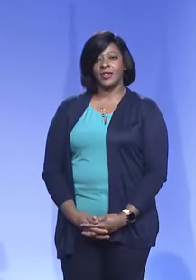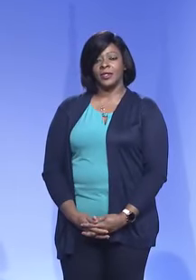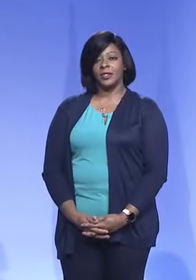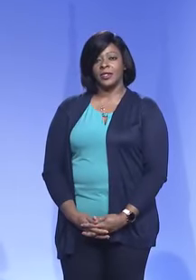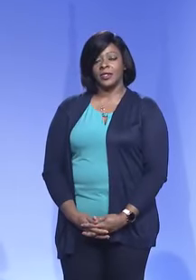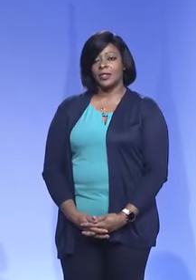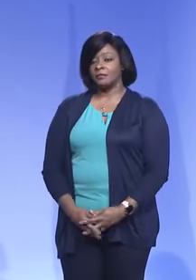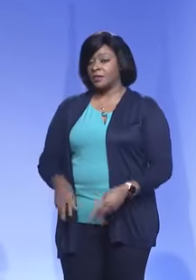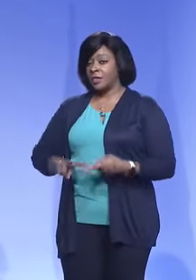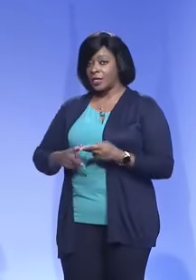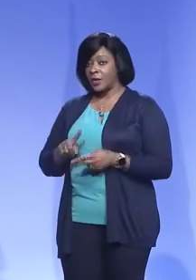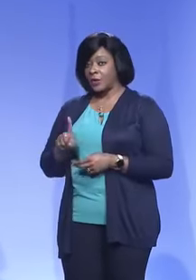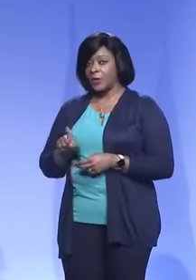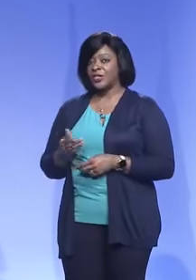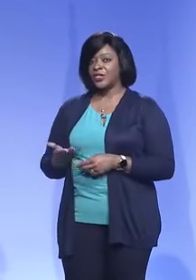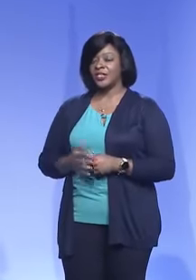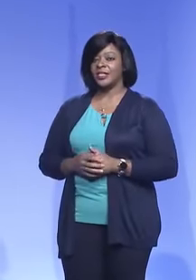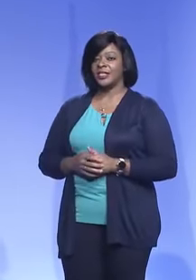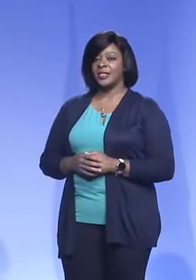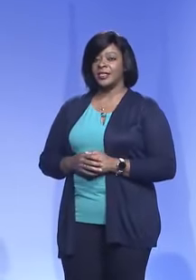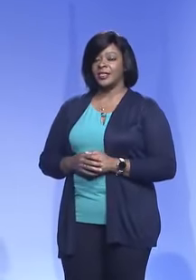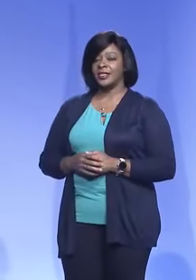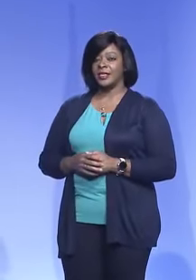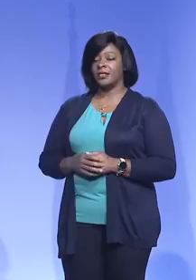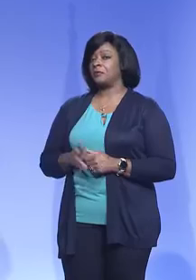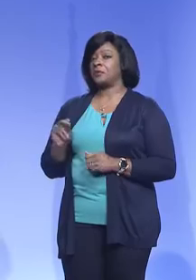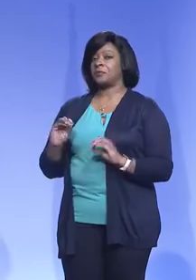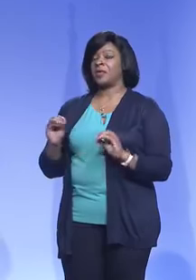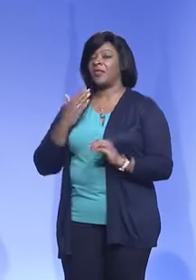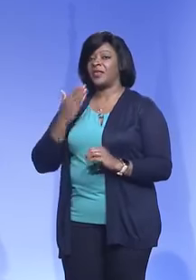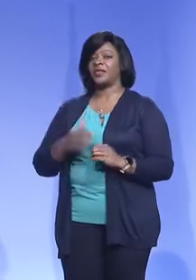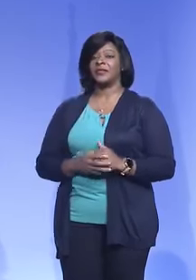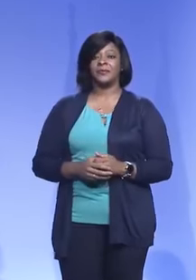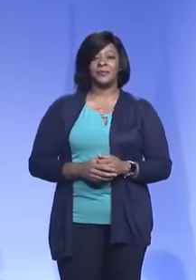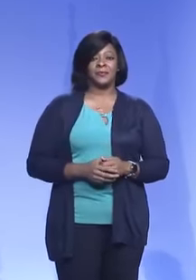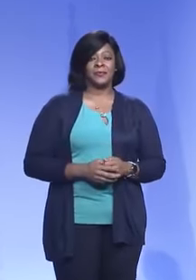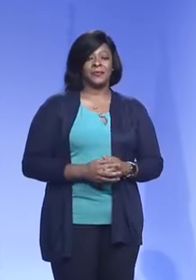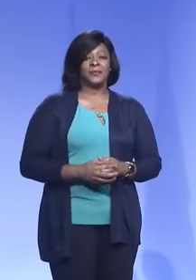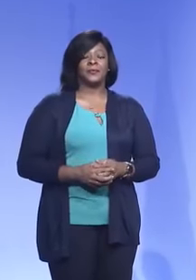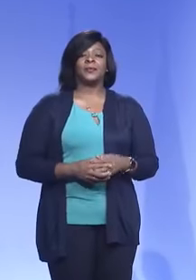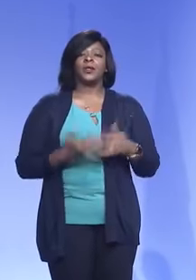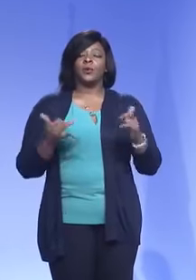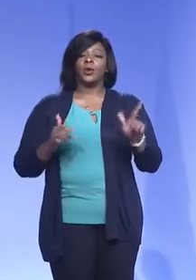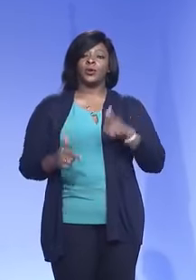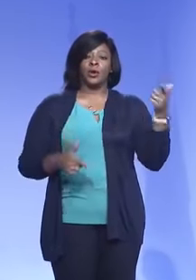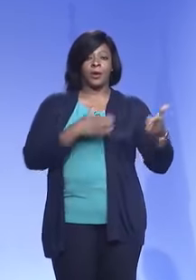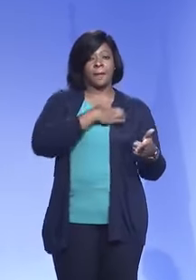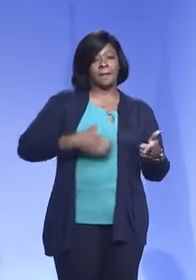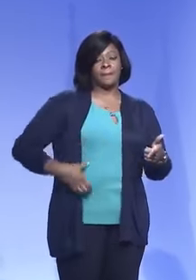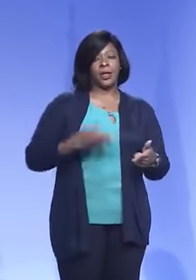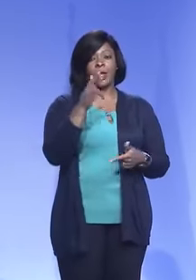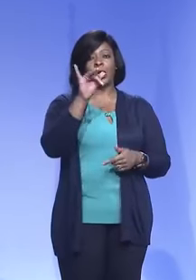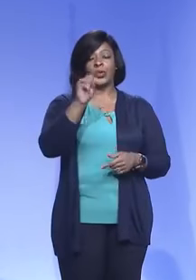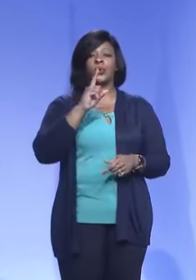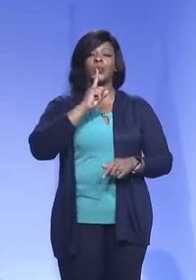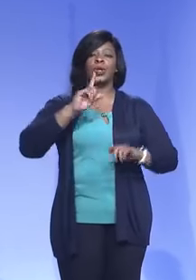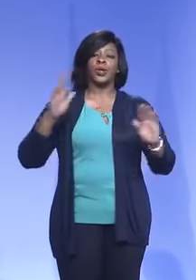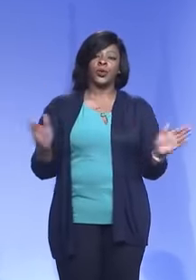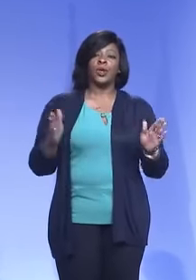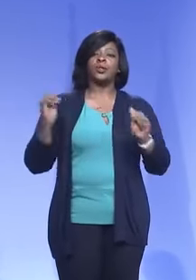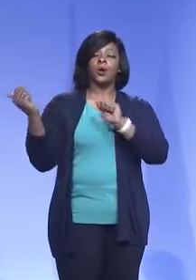Jane, did you have a follow-up? I do not, thanks. So I'm going to turn it over to Mayor Harris and really